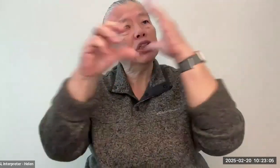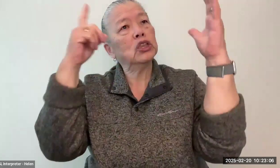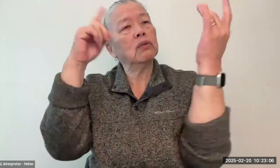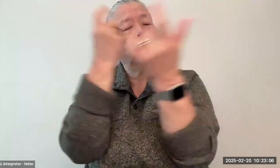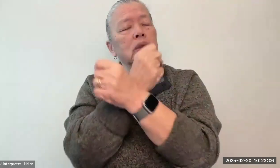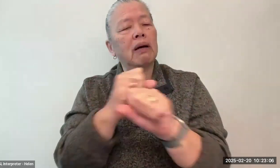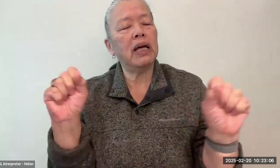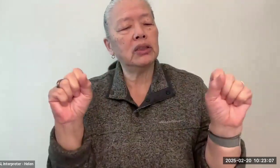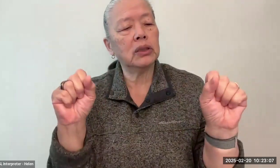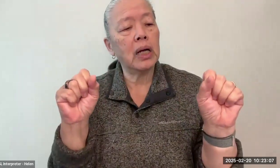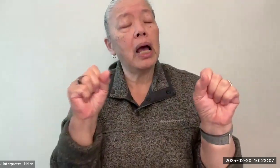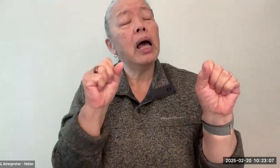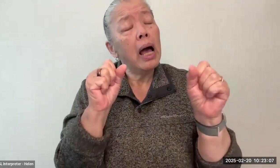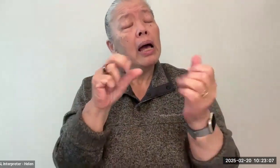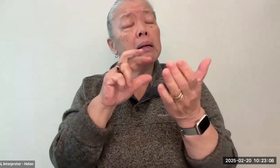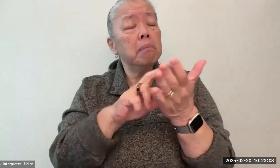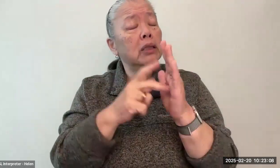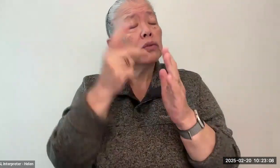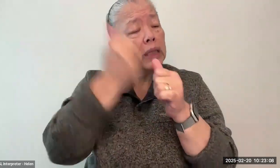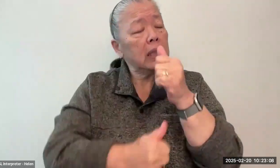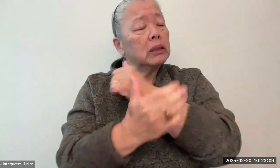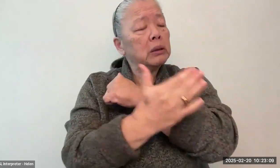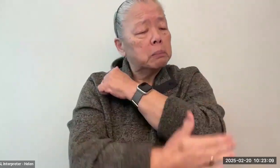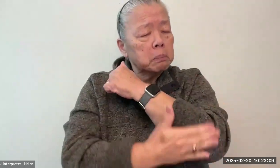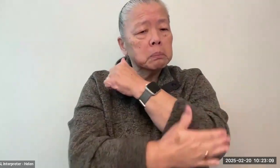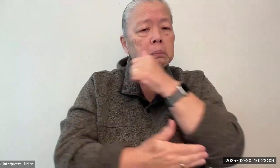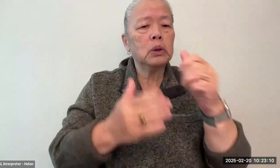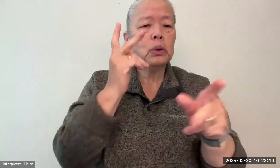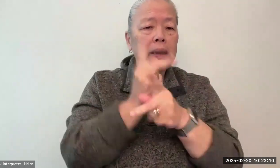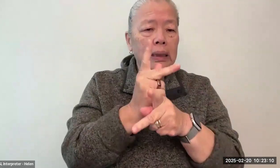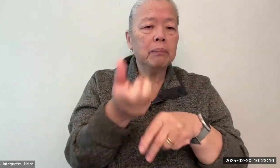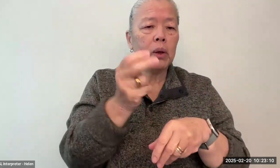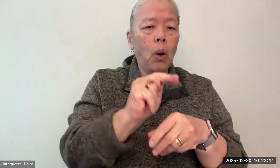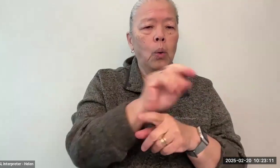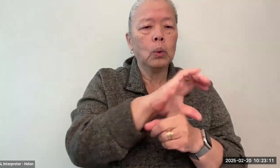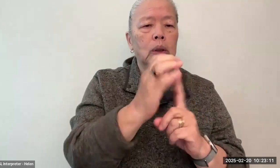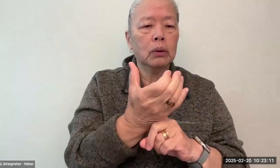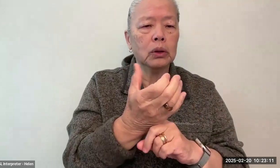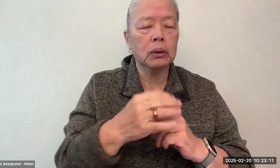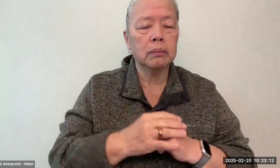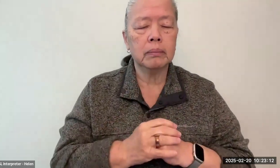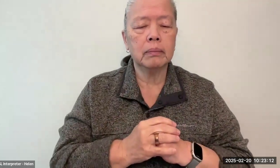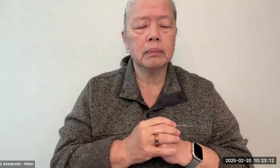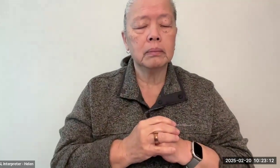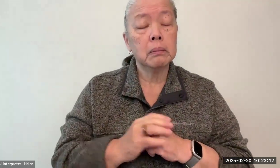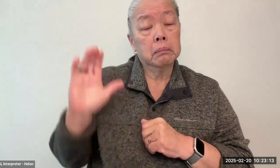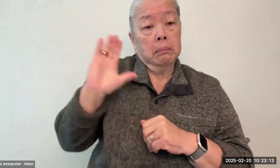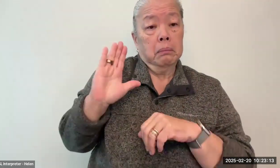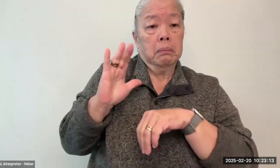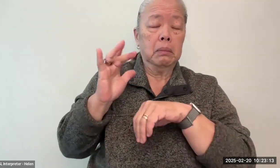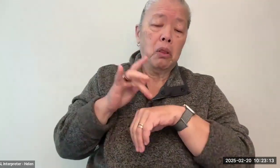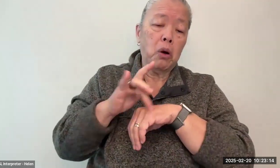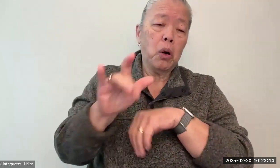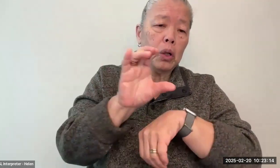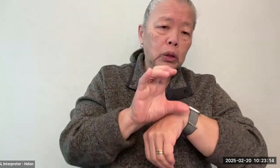their own unique culture or cultures as part of that vision. Moreover, in the early church, there was a spiritual